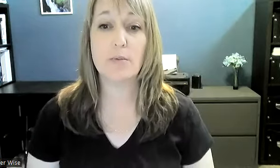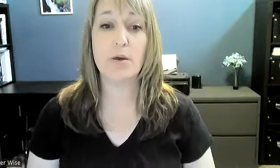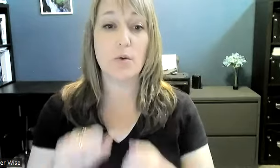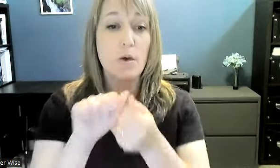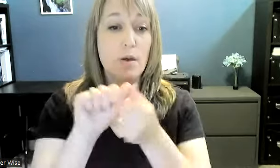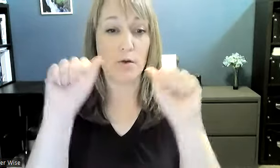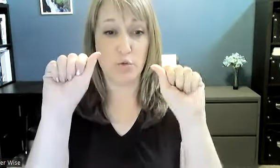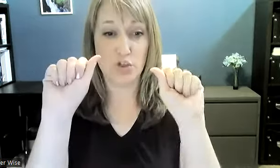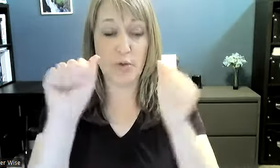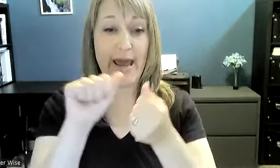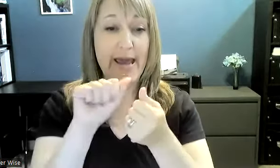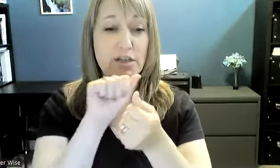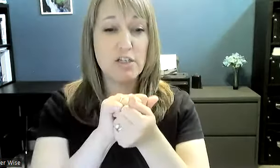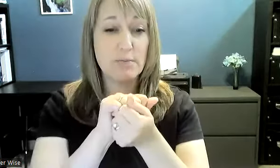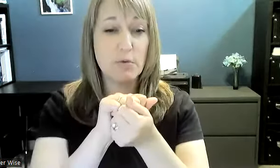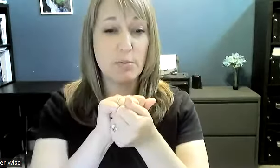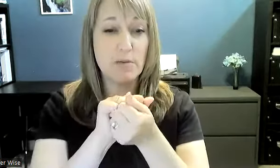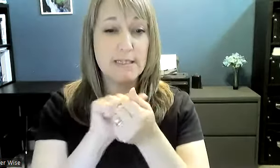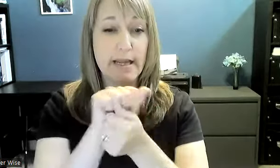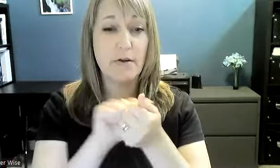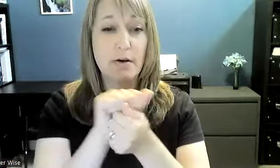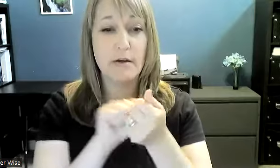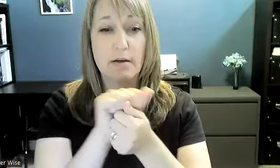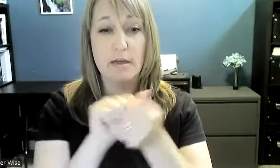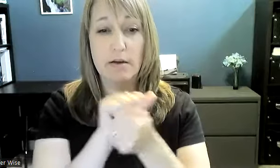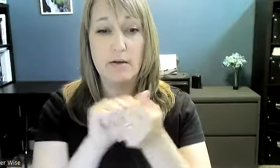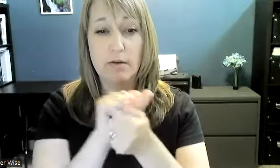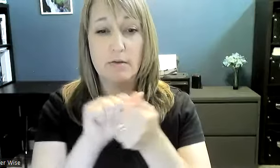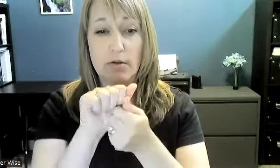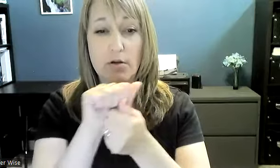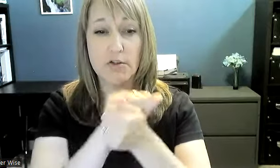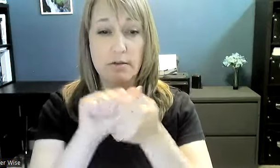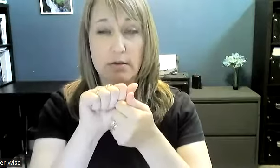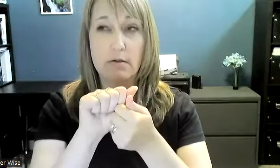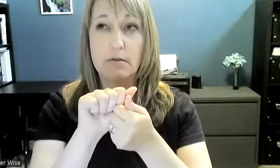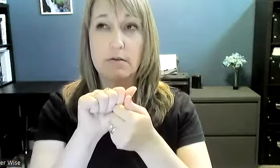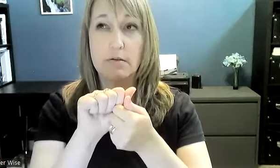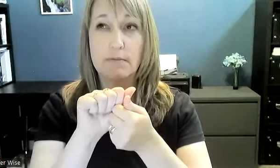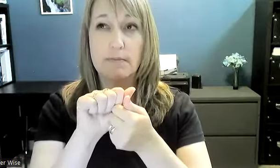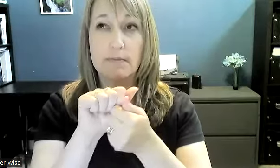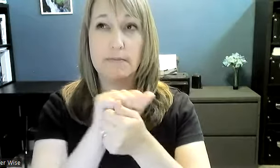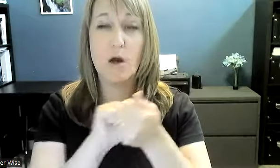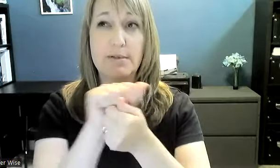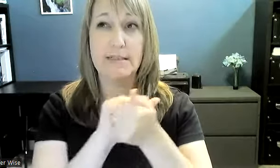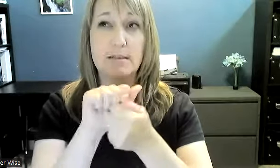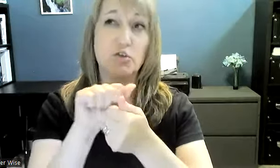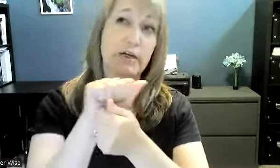be 2 A hand shapes with your palms together in alternate opposite